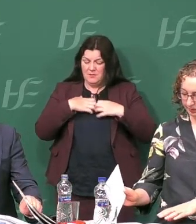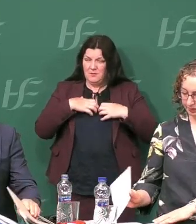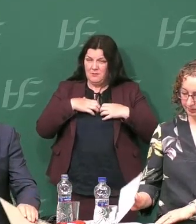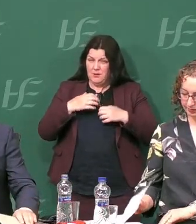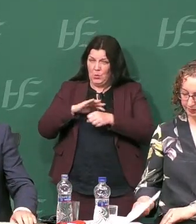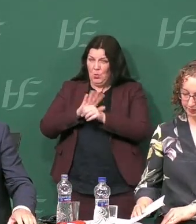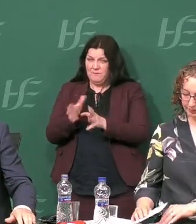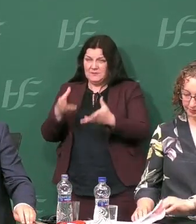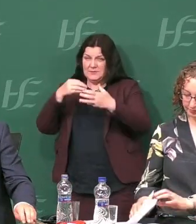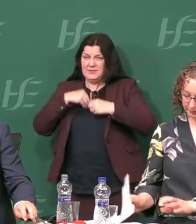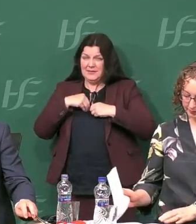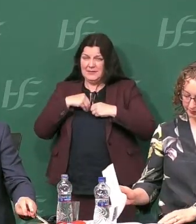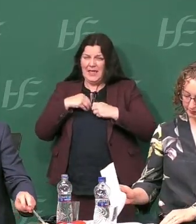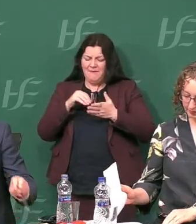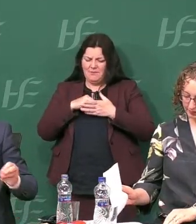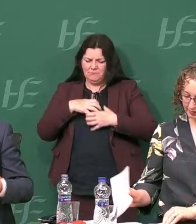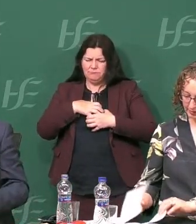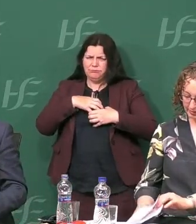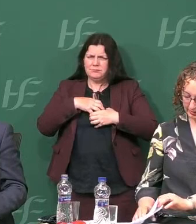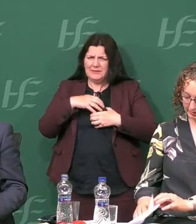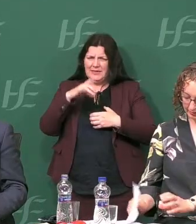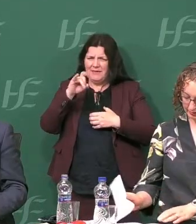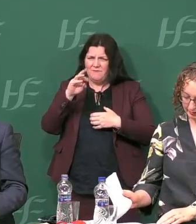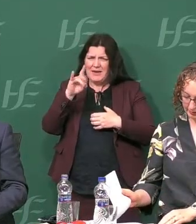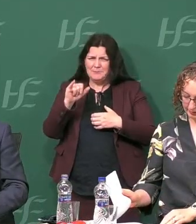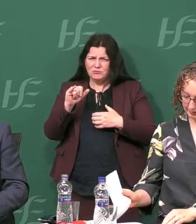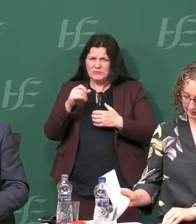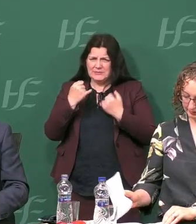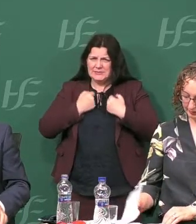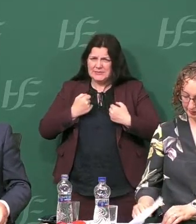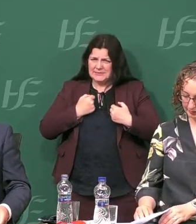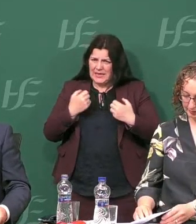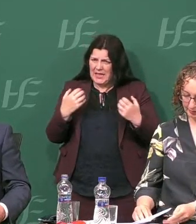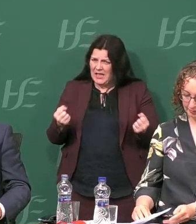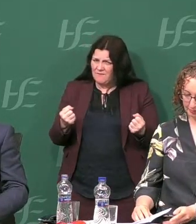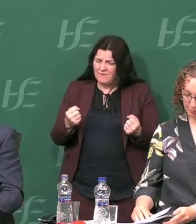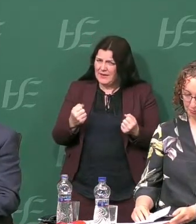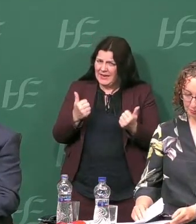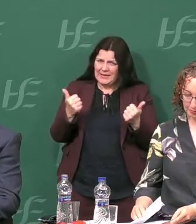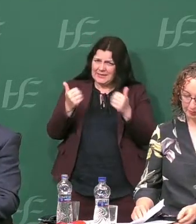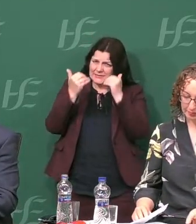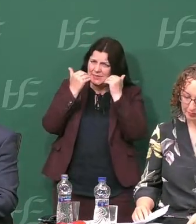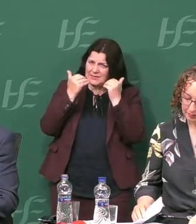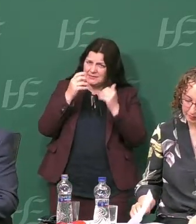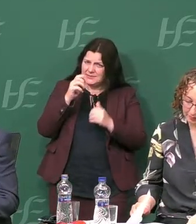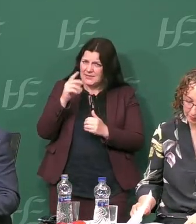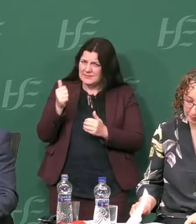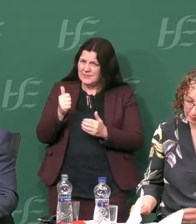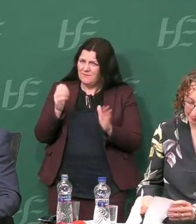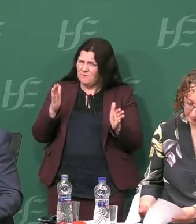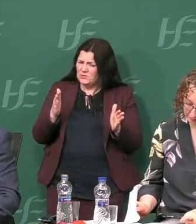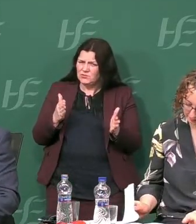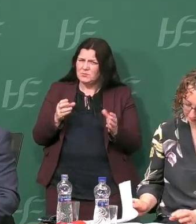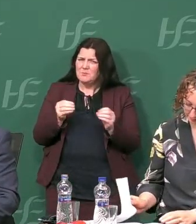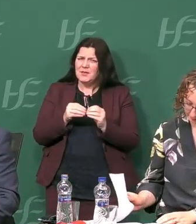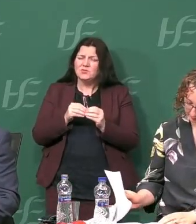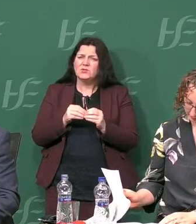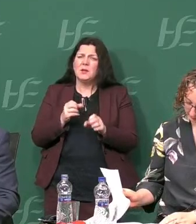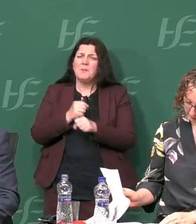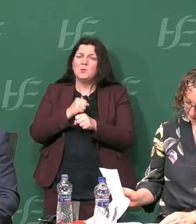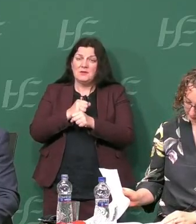week. I didn't get any response. And do we have any data? You presented data about